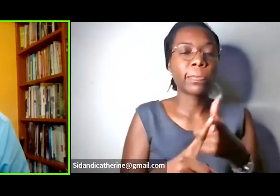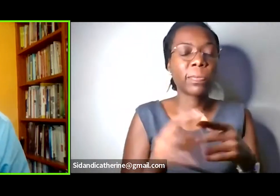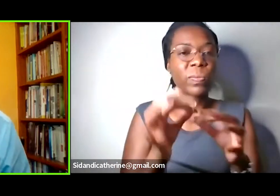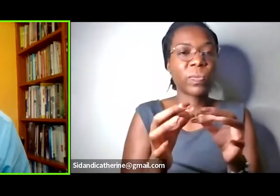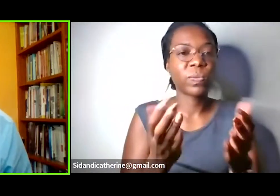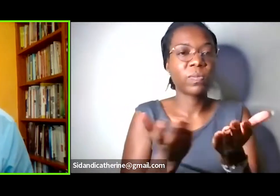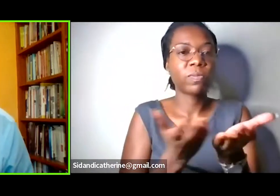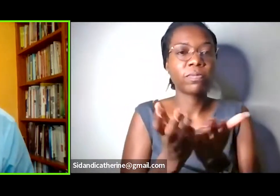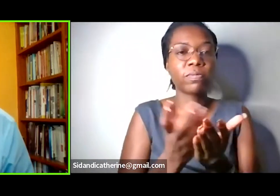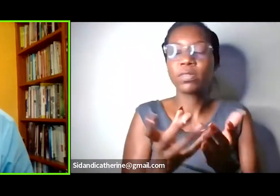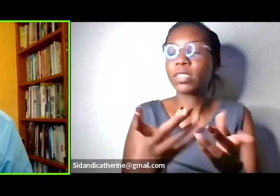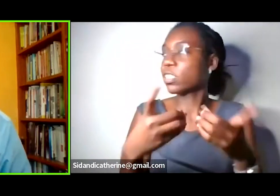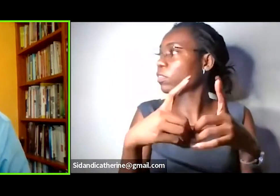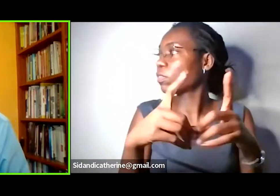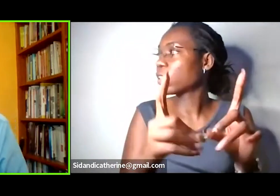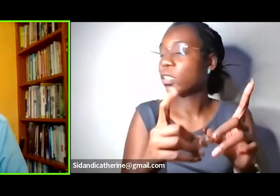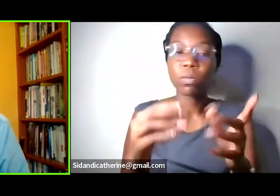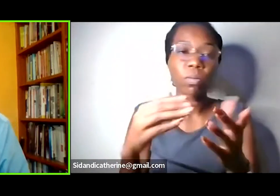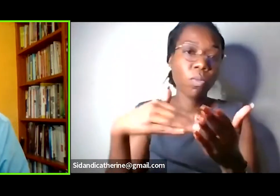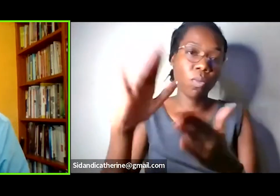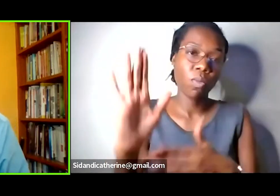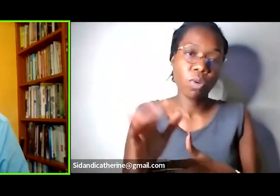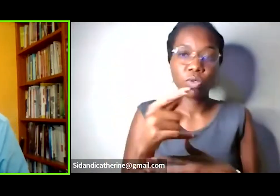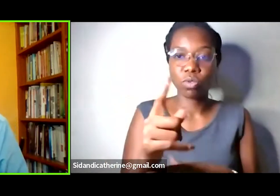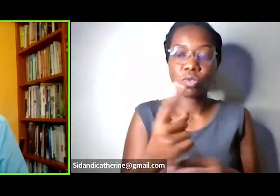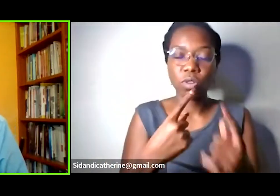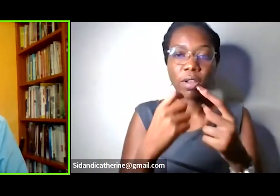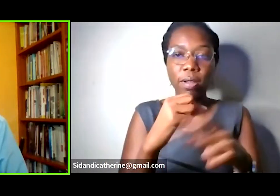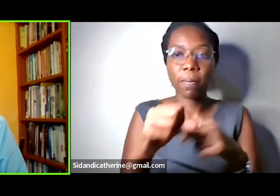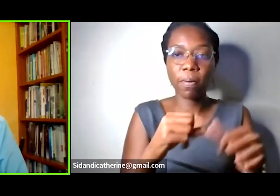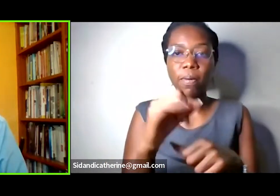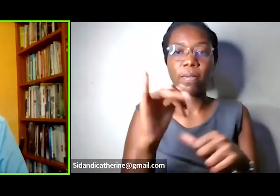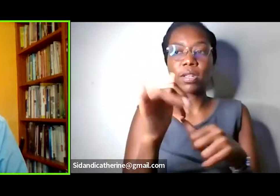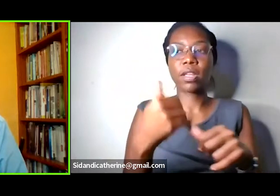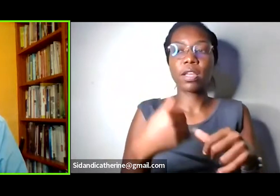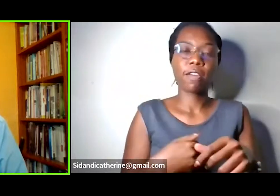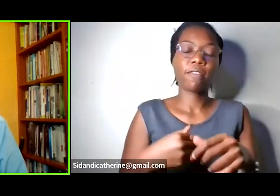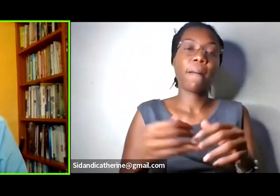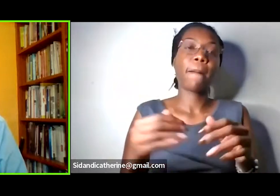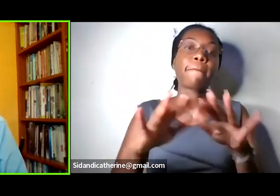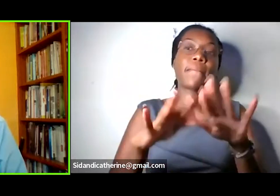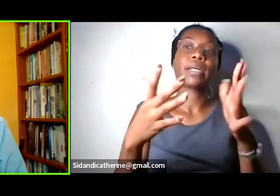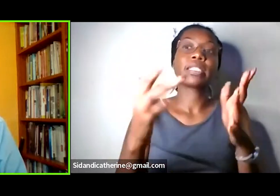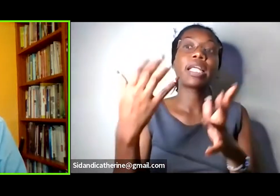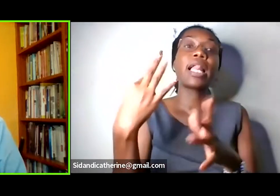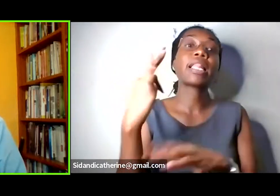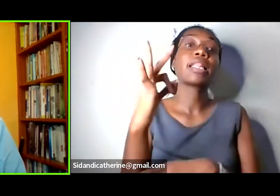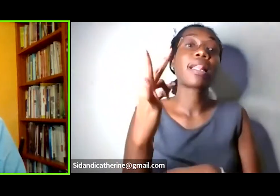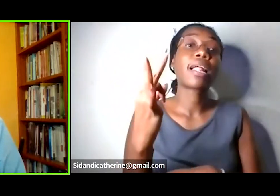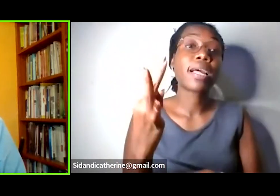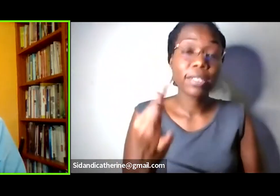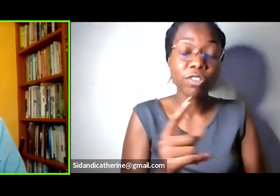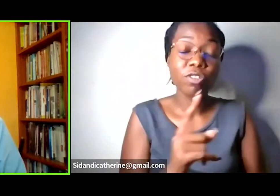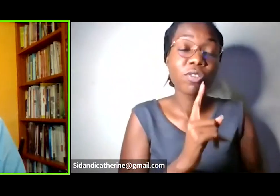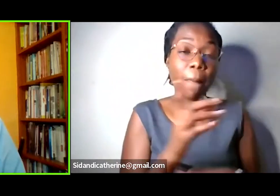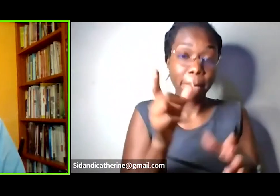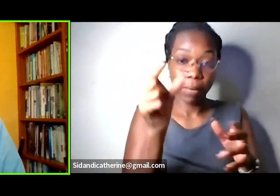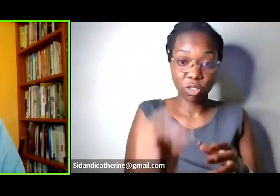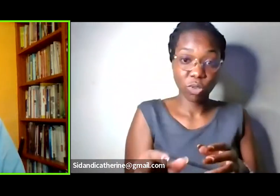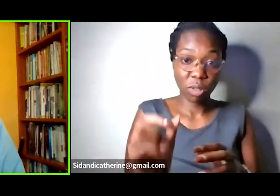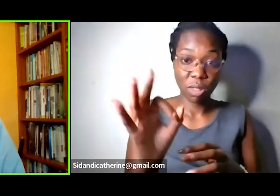them by understanding their needs. You win them by